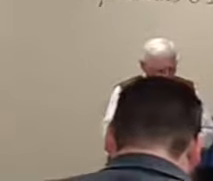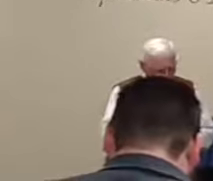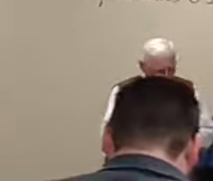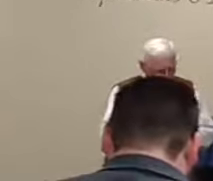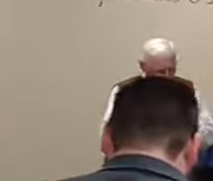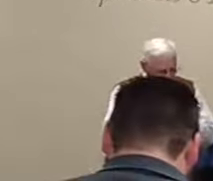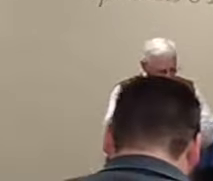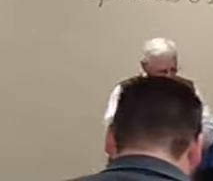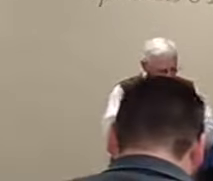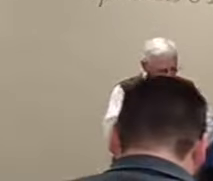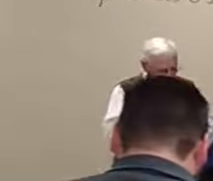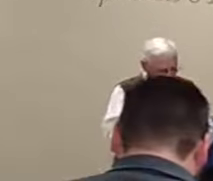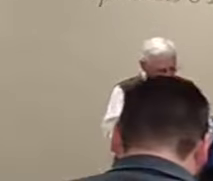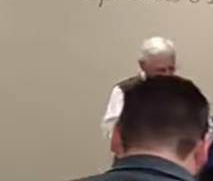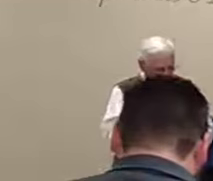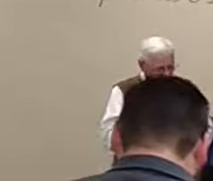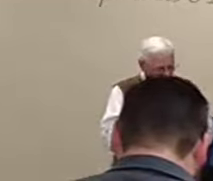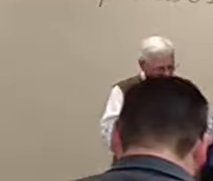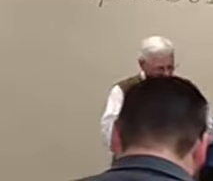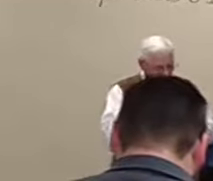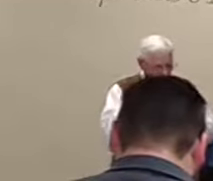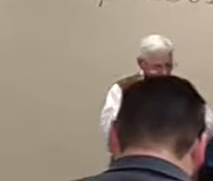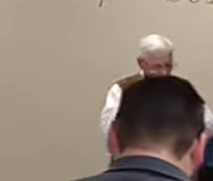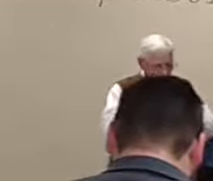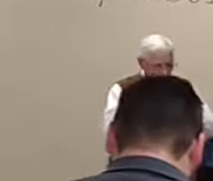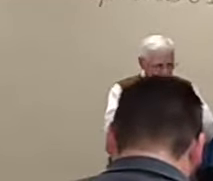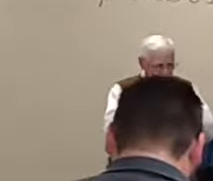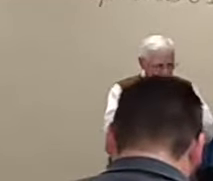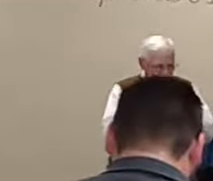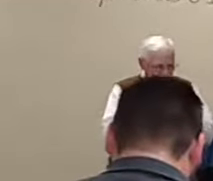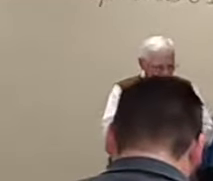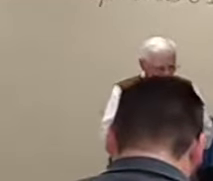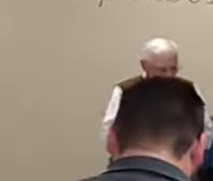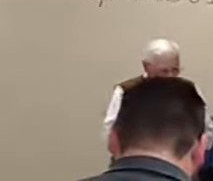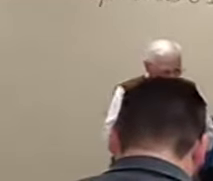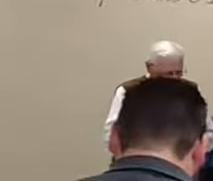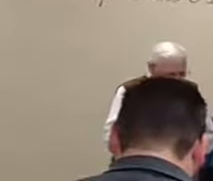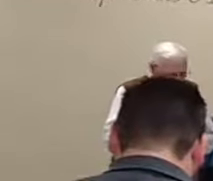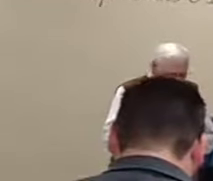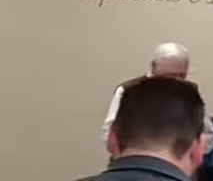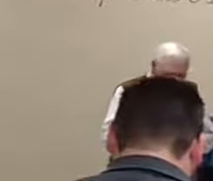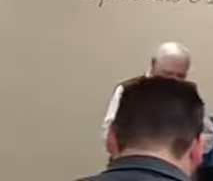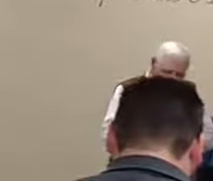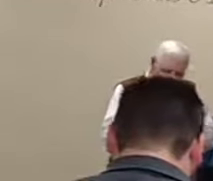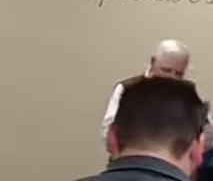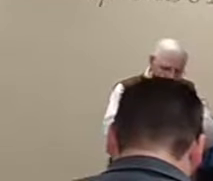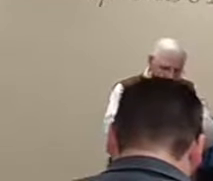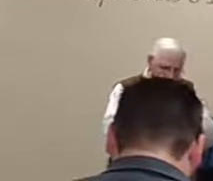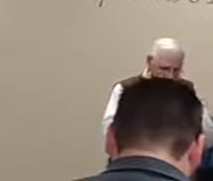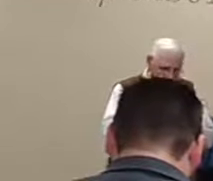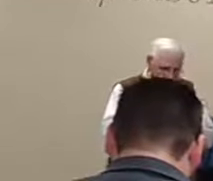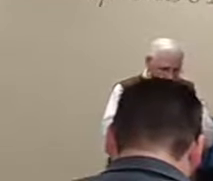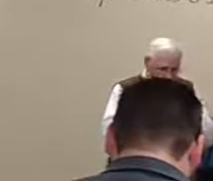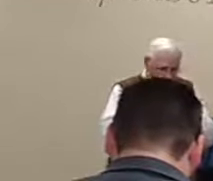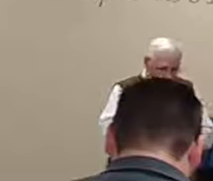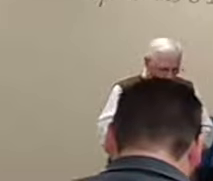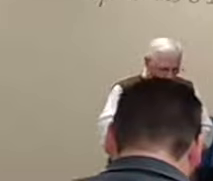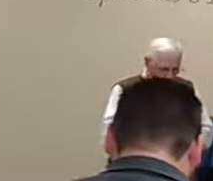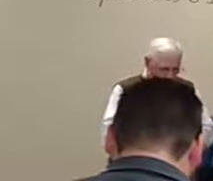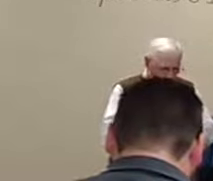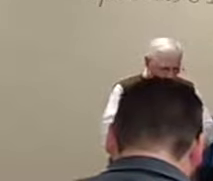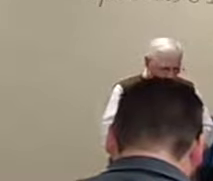your Spirit will speak directly to each of us by it. Lord, we give thanks for many blessings and for the fellowship and worship we have here